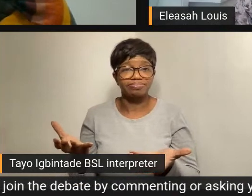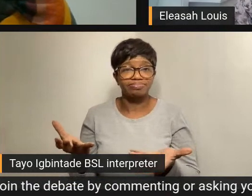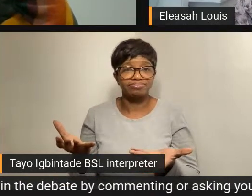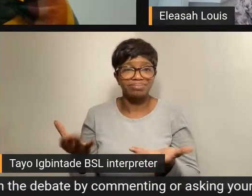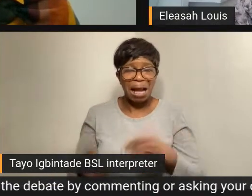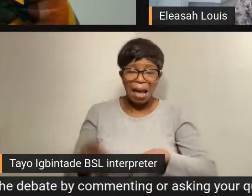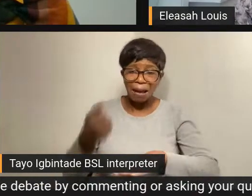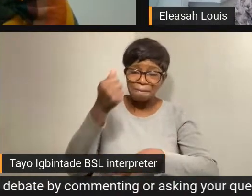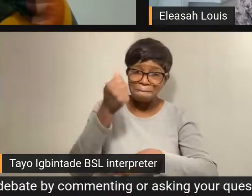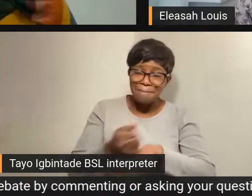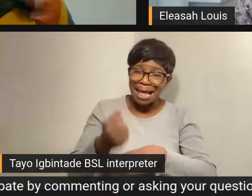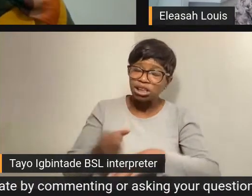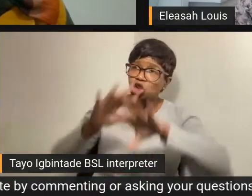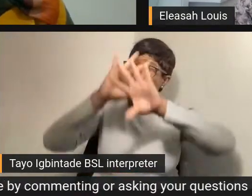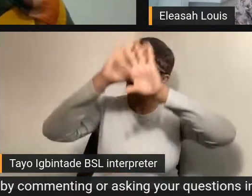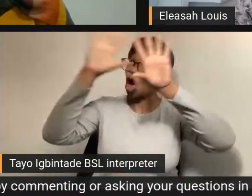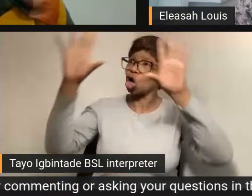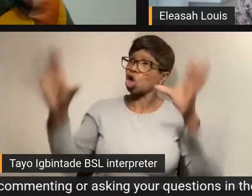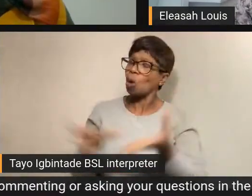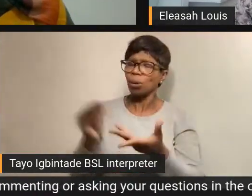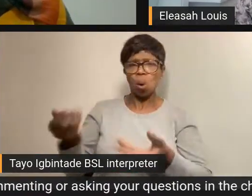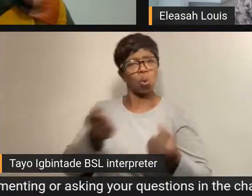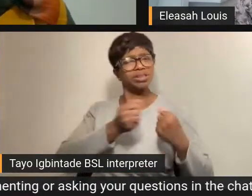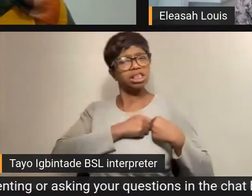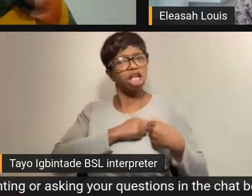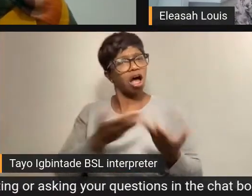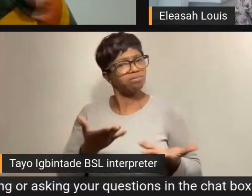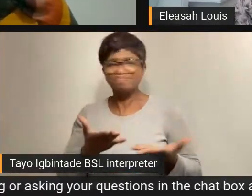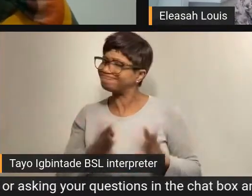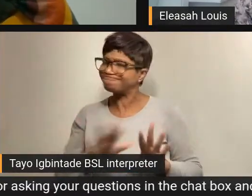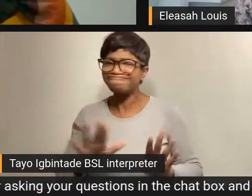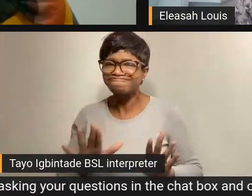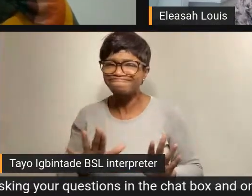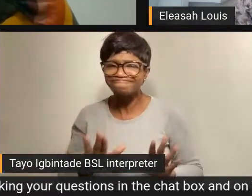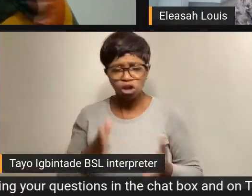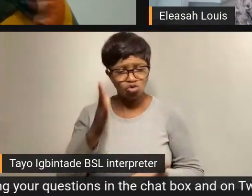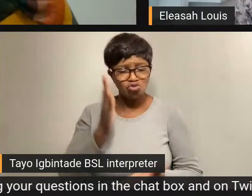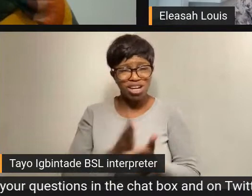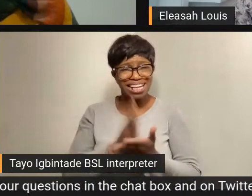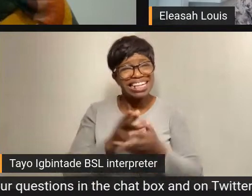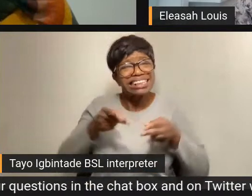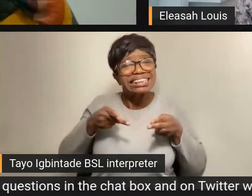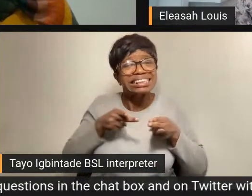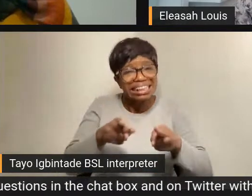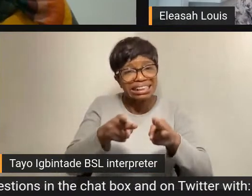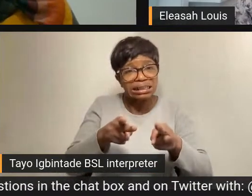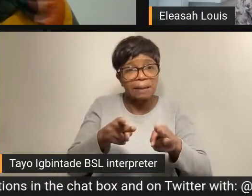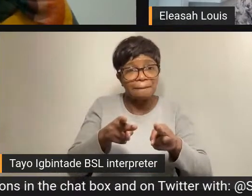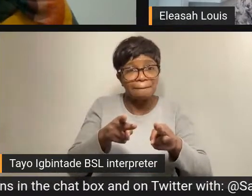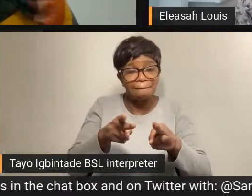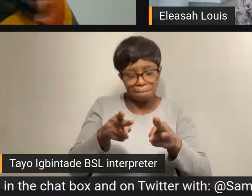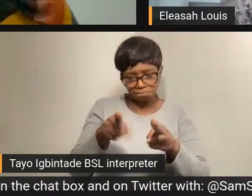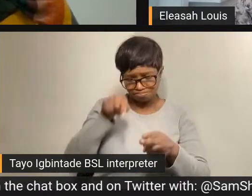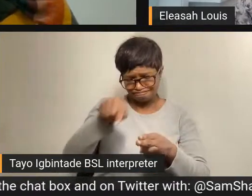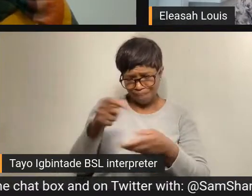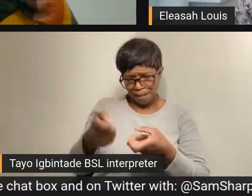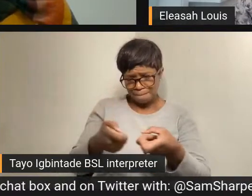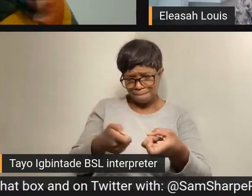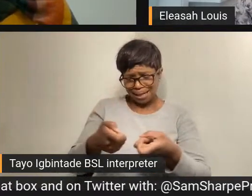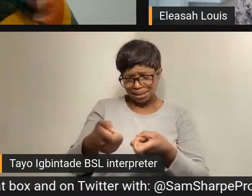based on global meritocracy. It is a system, though, that manages